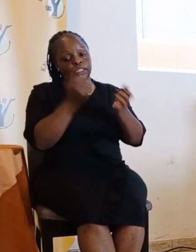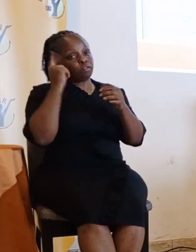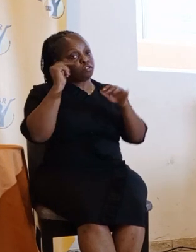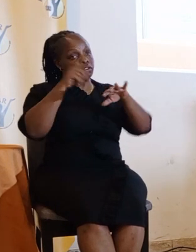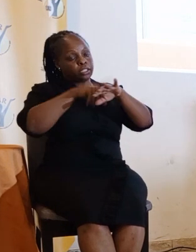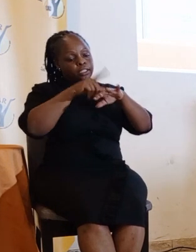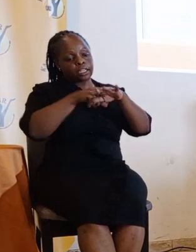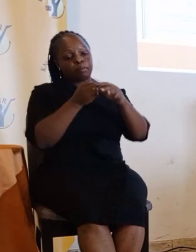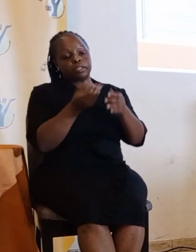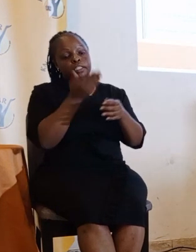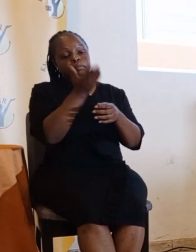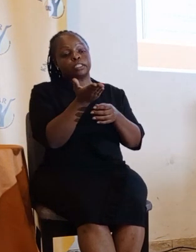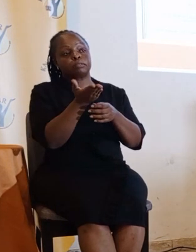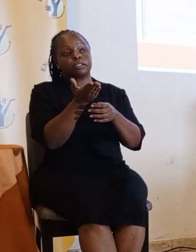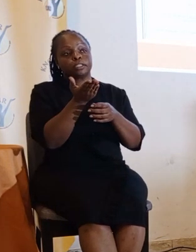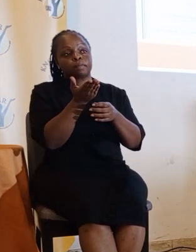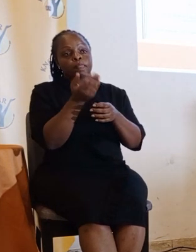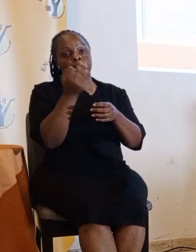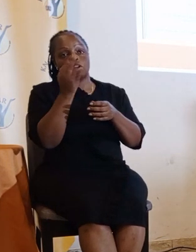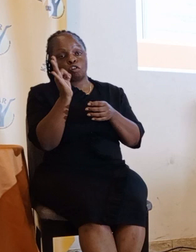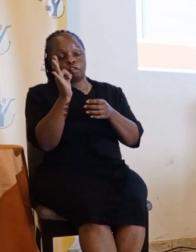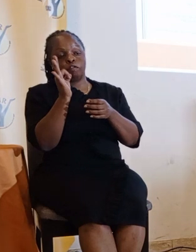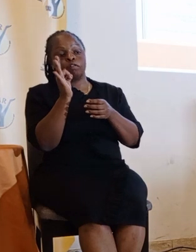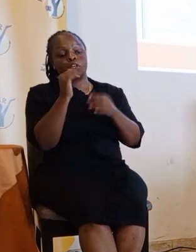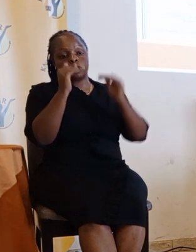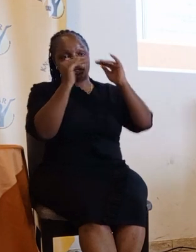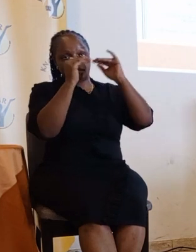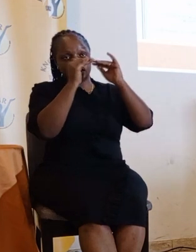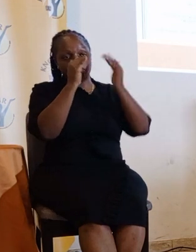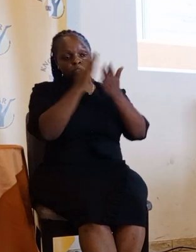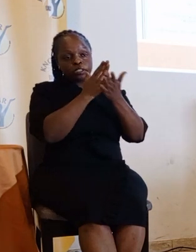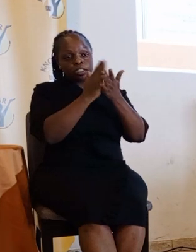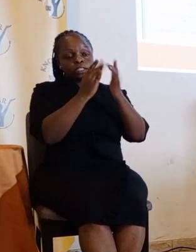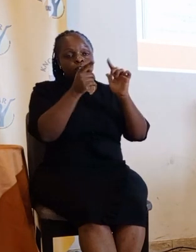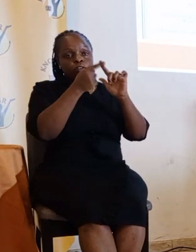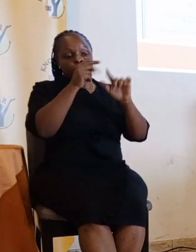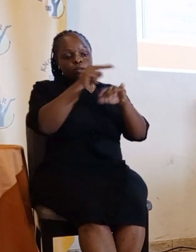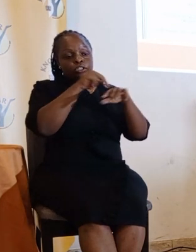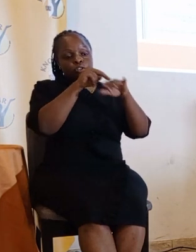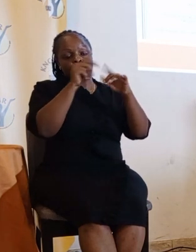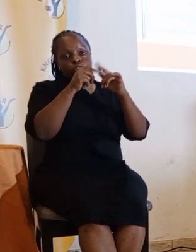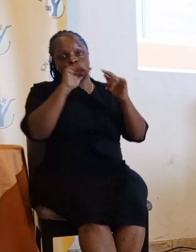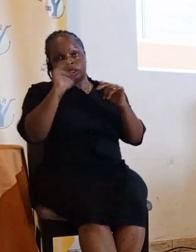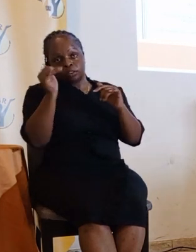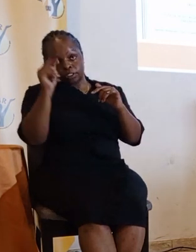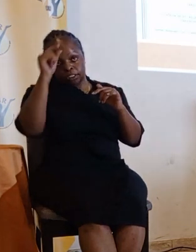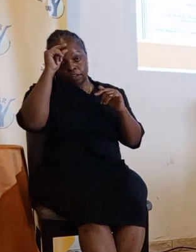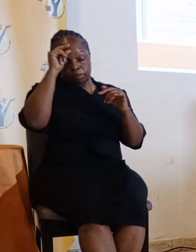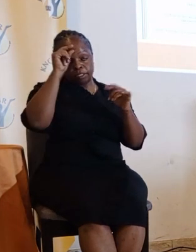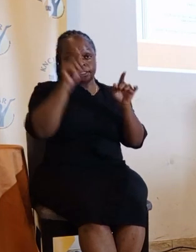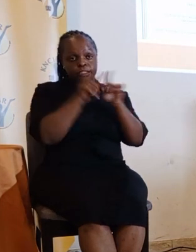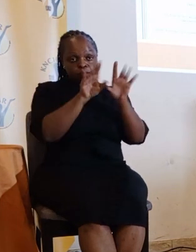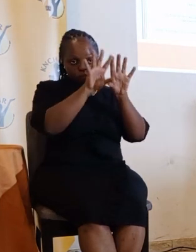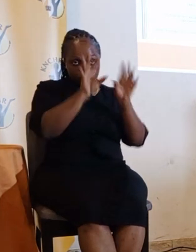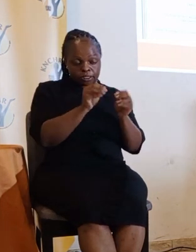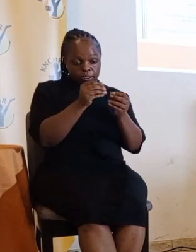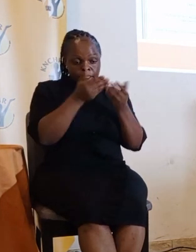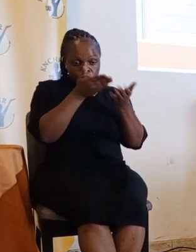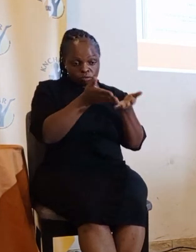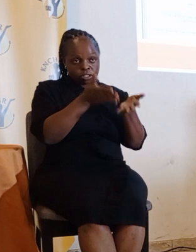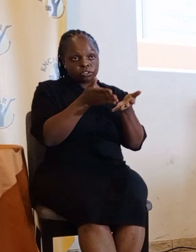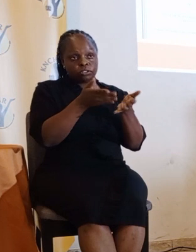timely disbursements of the equitable shares from national to county governments and budgetary allocations